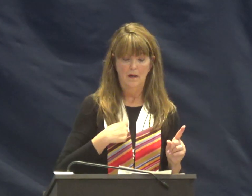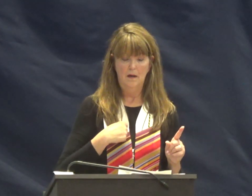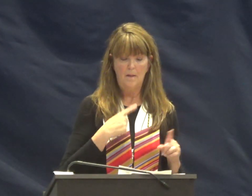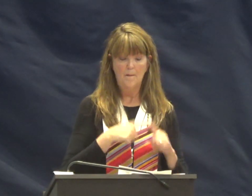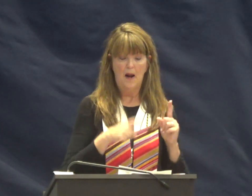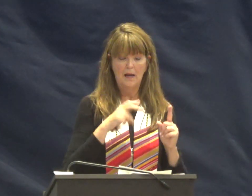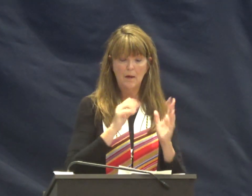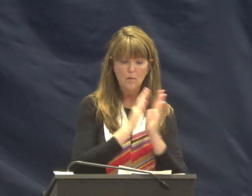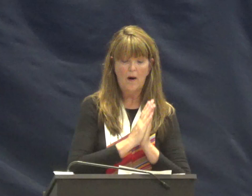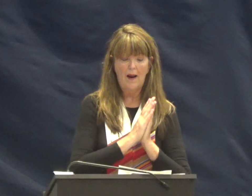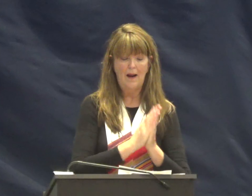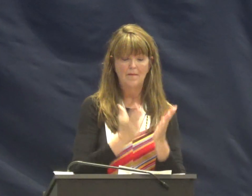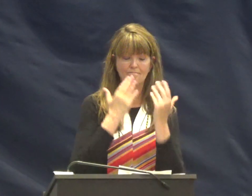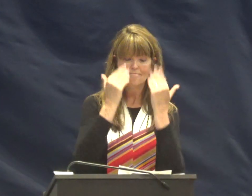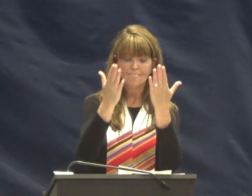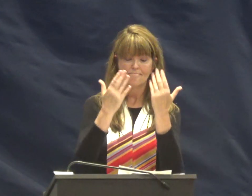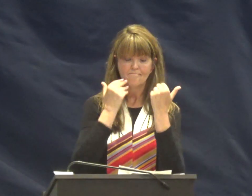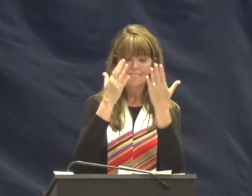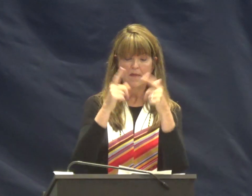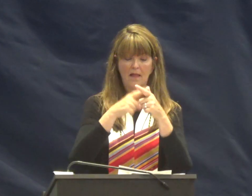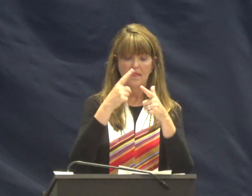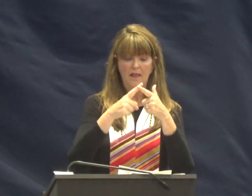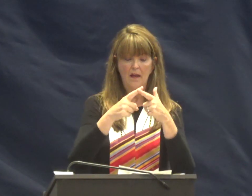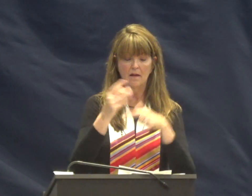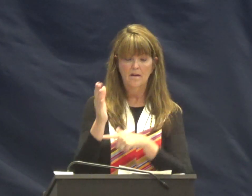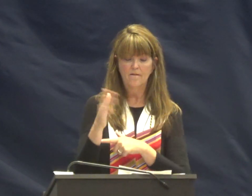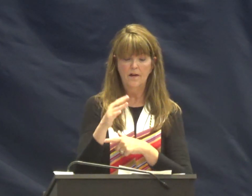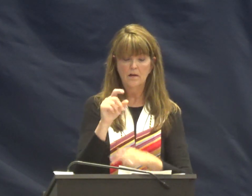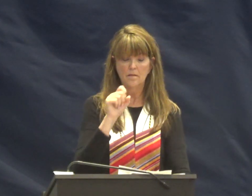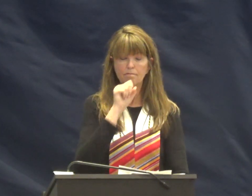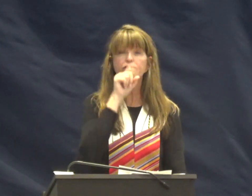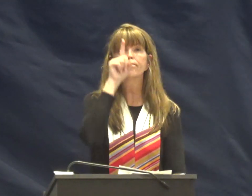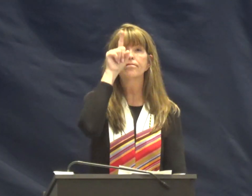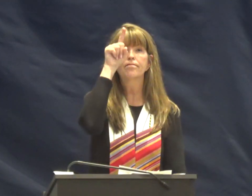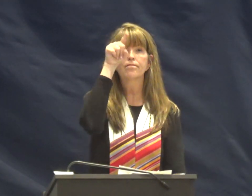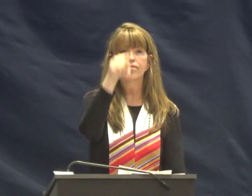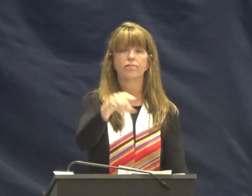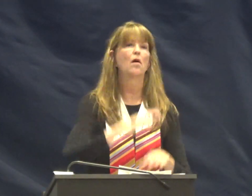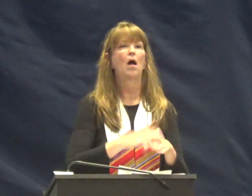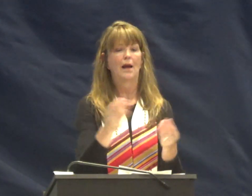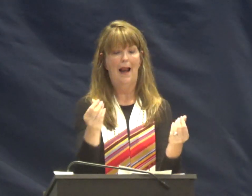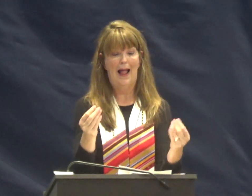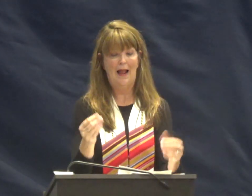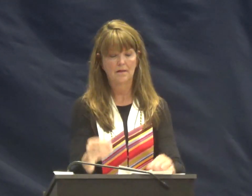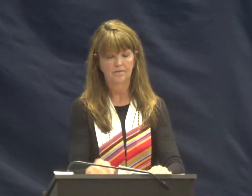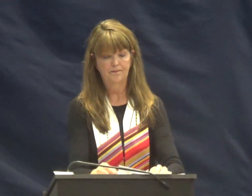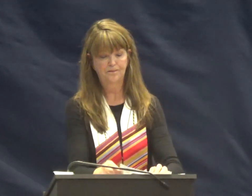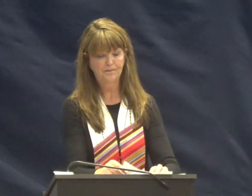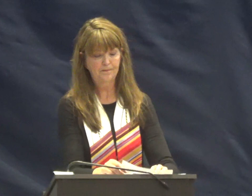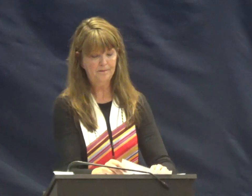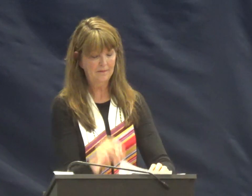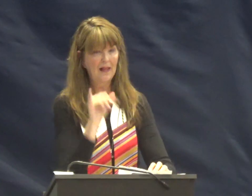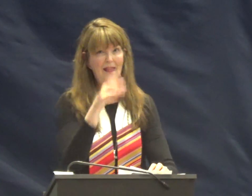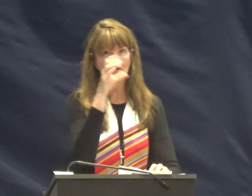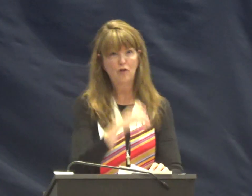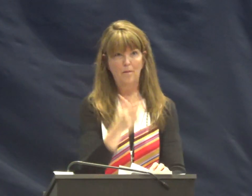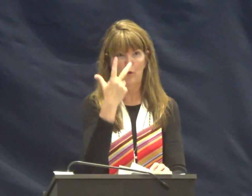So then Jonah thanked God for saving him by letting the fish swallow him up, and finally